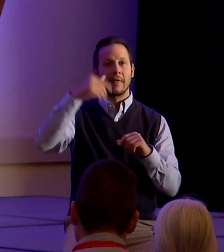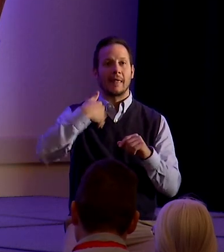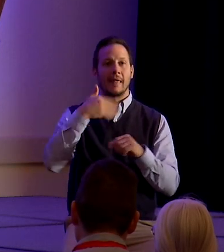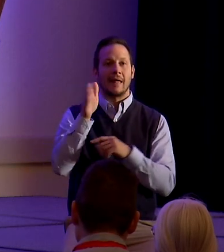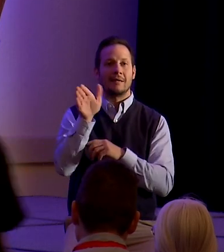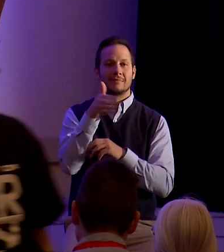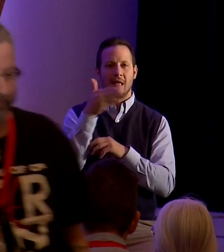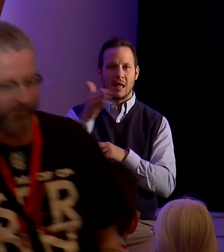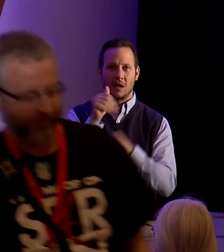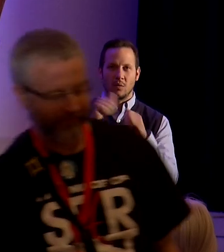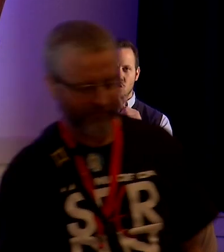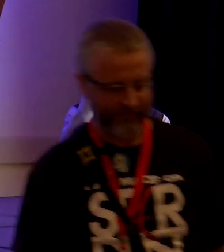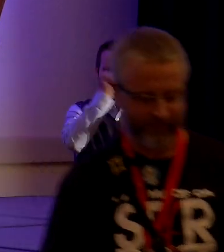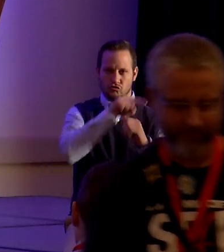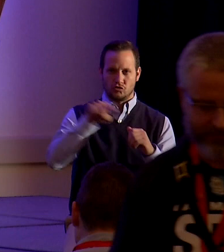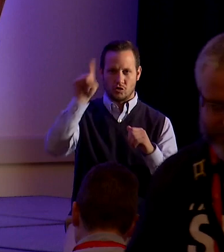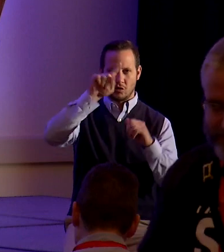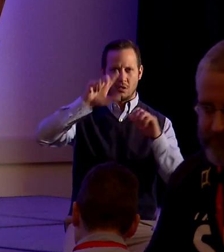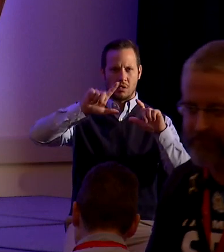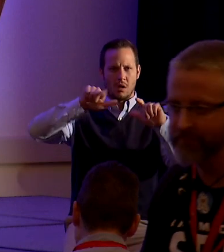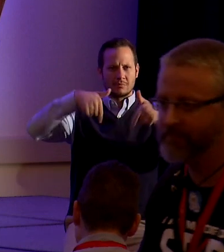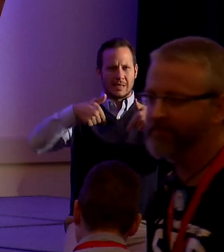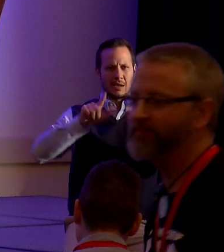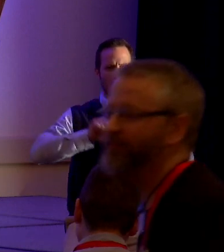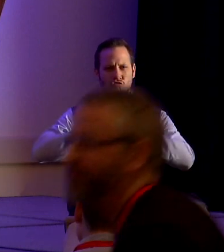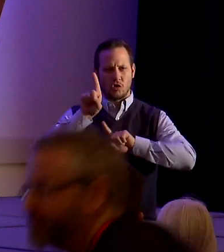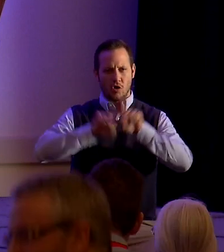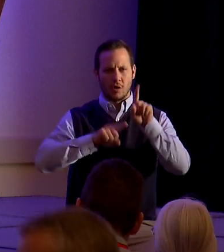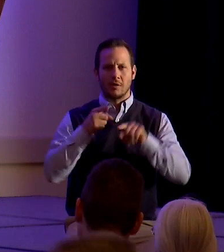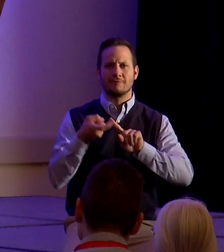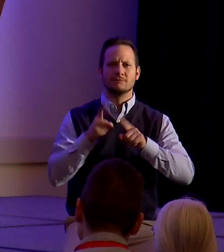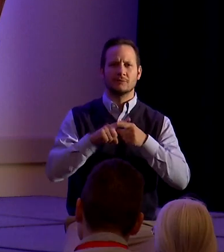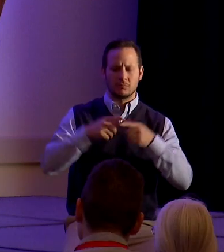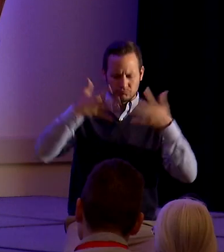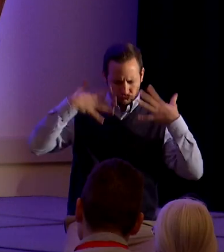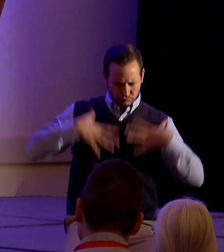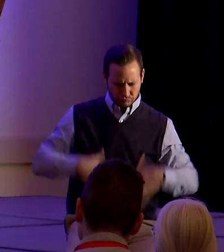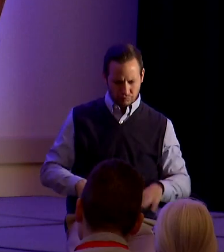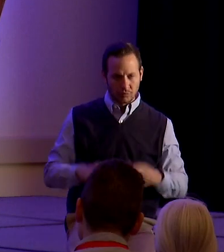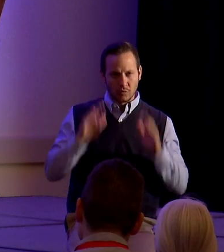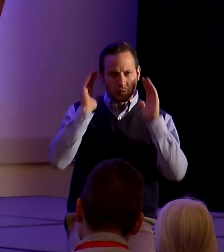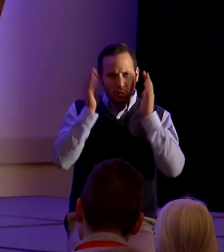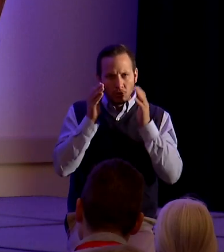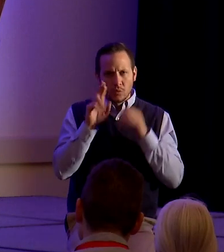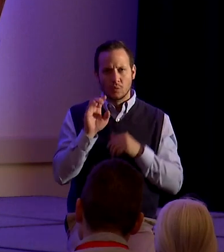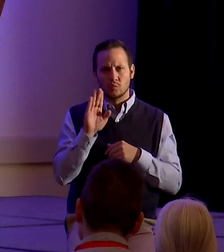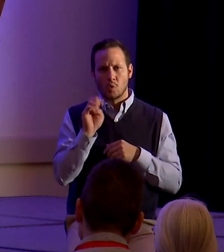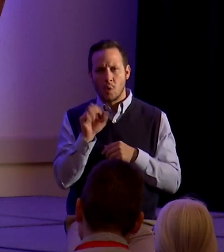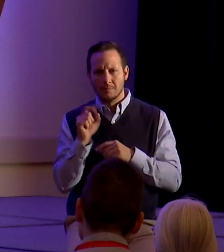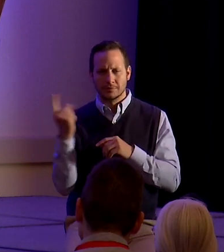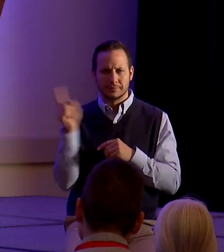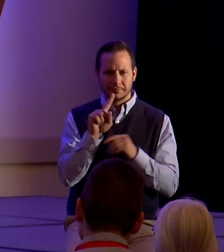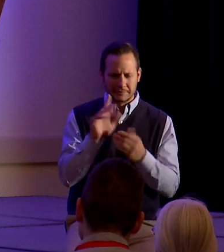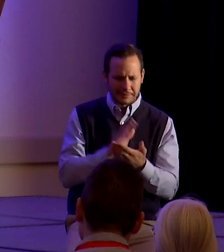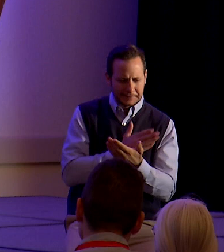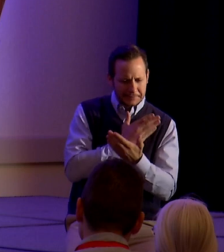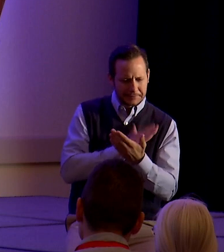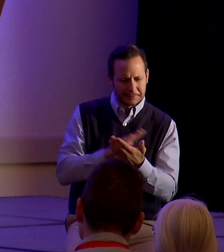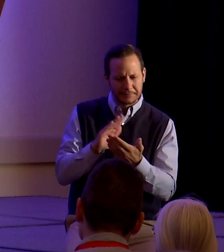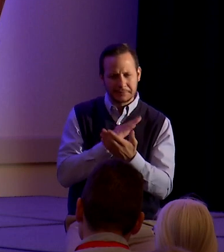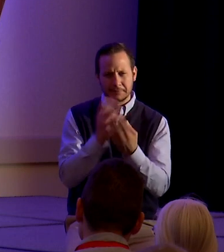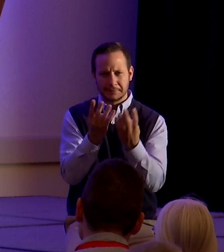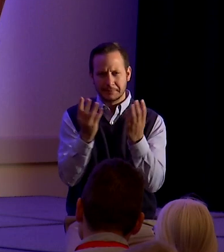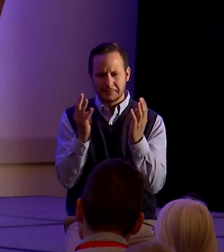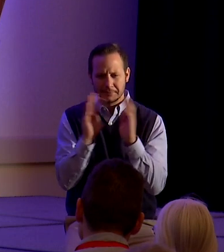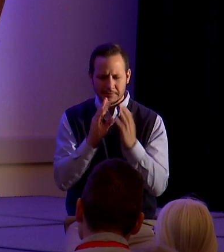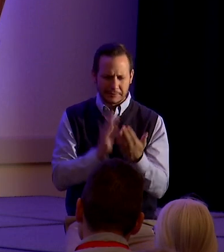down star. They had friends over and they would wear these robes and they would sing these songs that were really creepy, and they would have a fire and